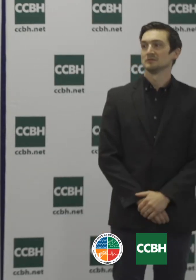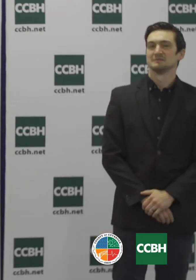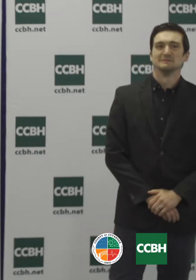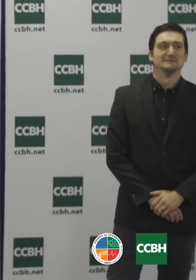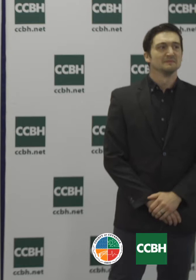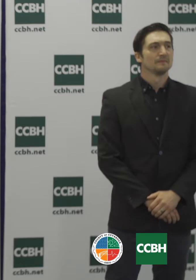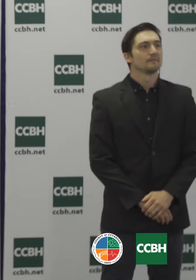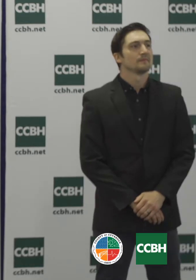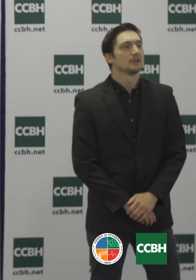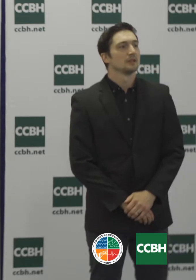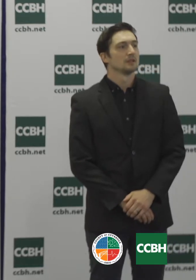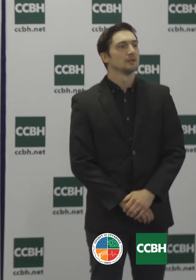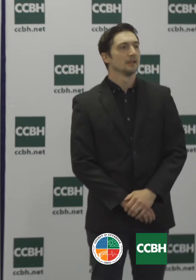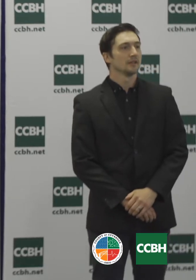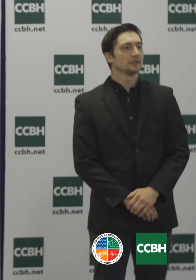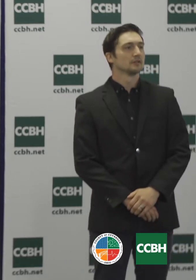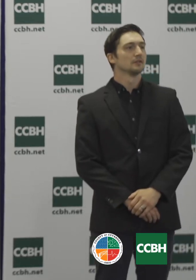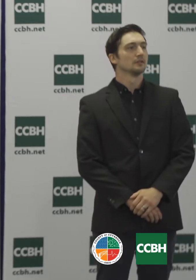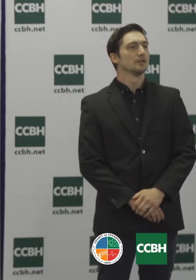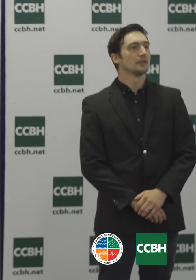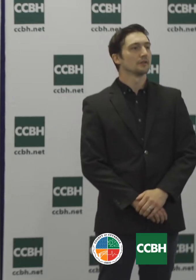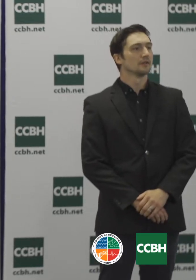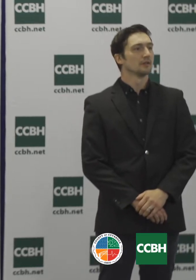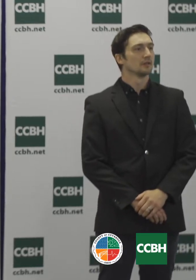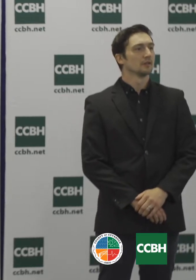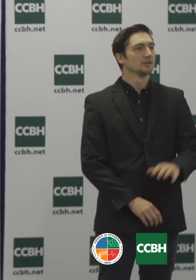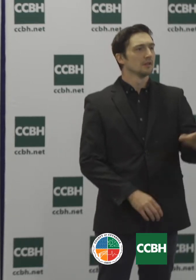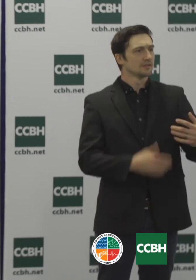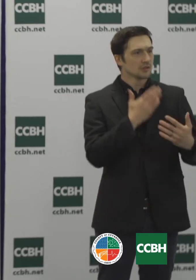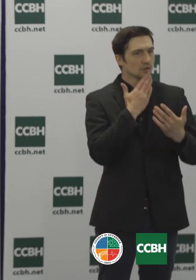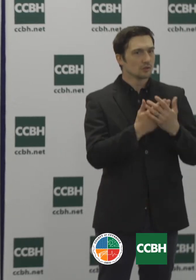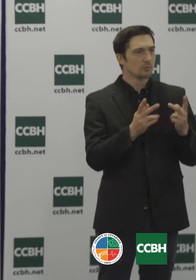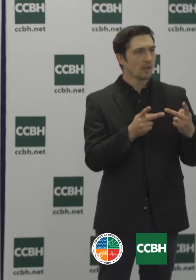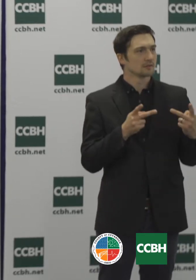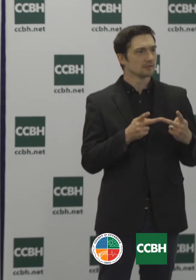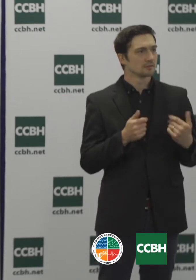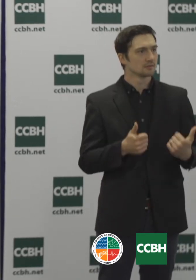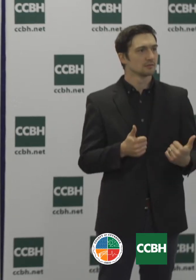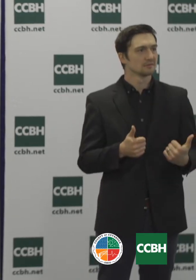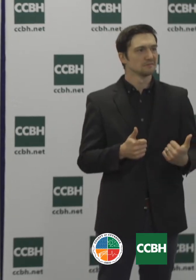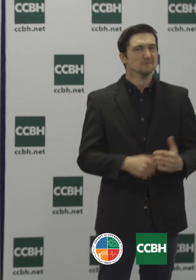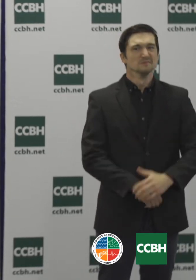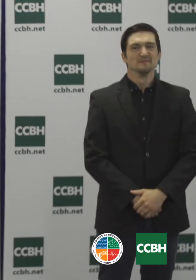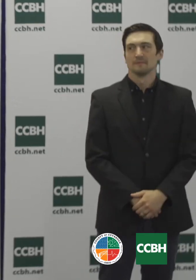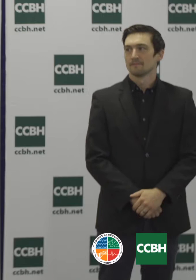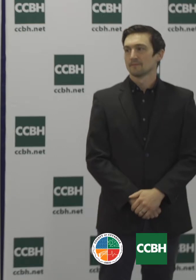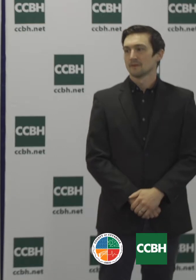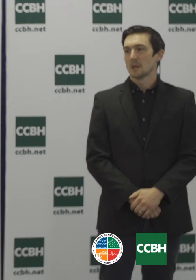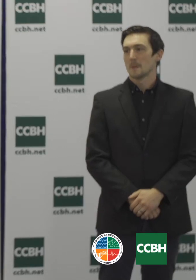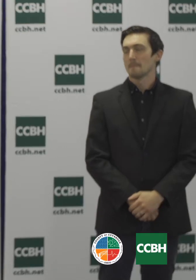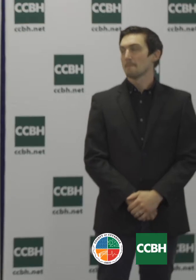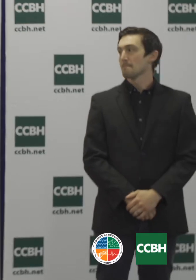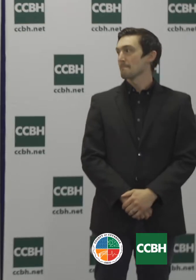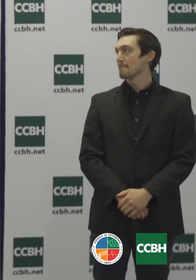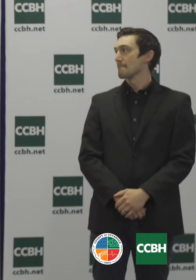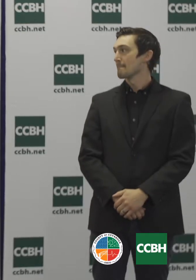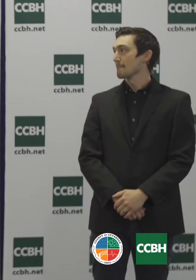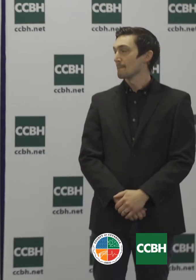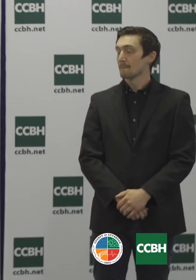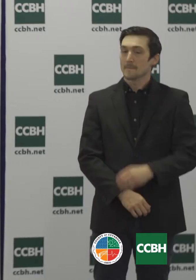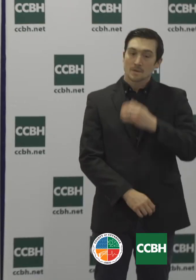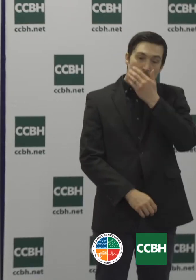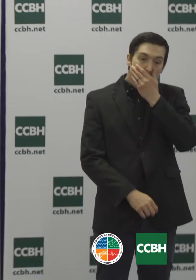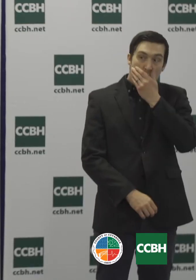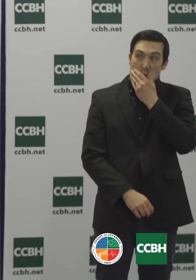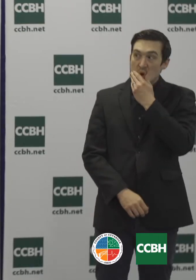1, 2, 3, 4, 5, 6, 7, 8, 9, 10. Bear with us a moment while we